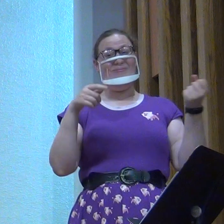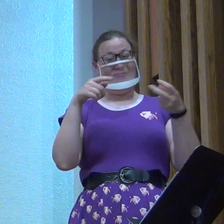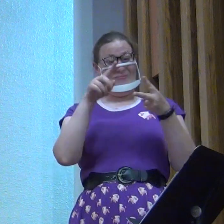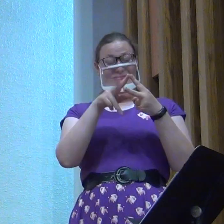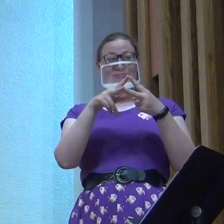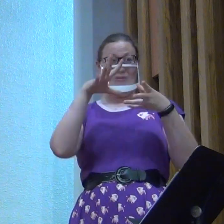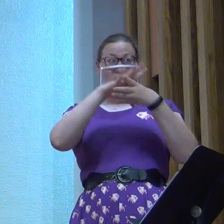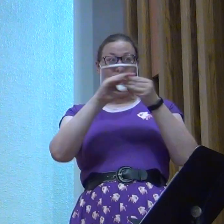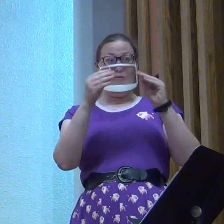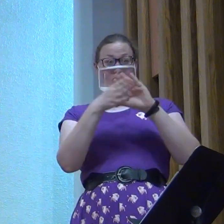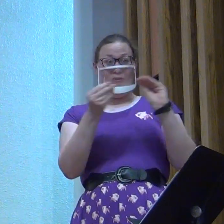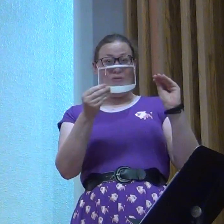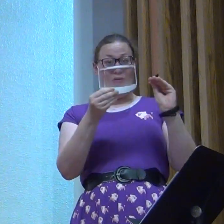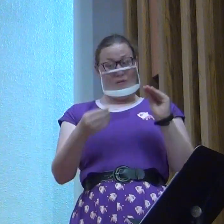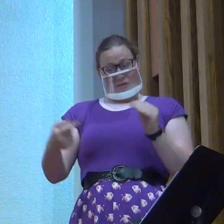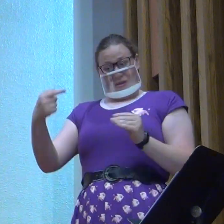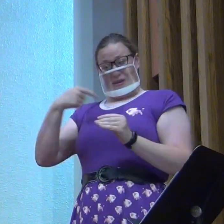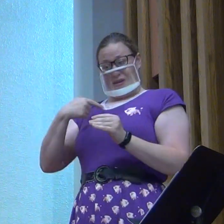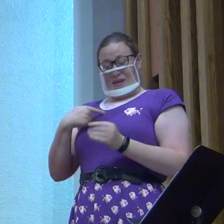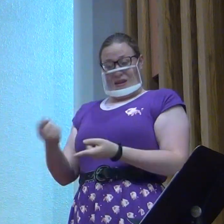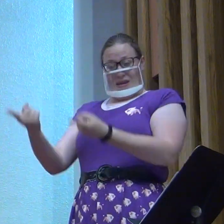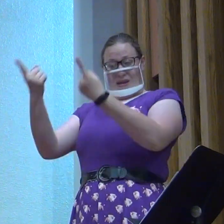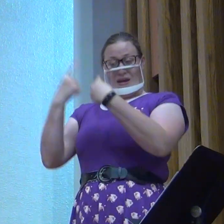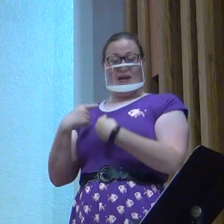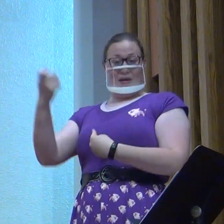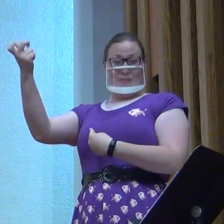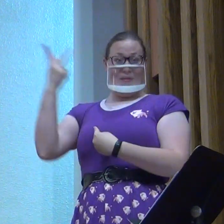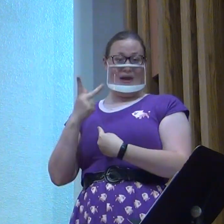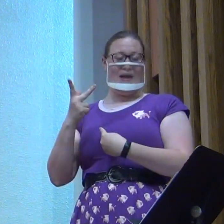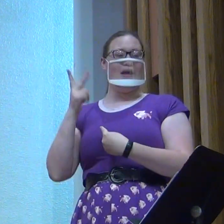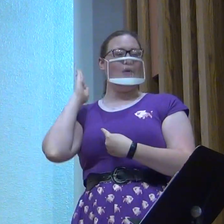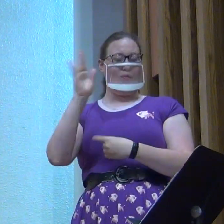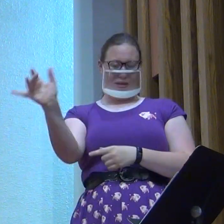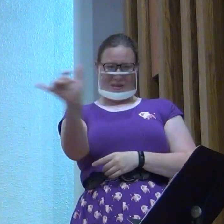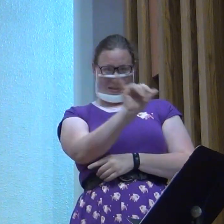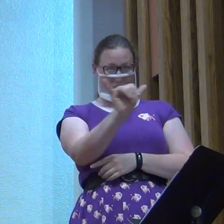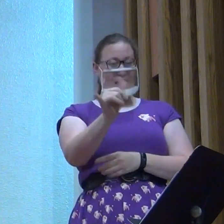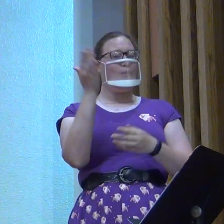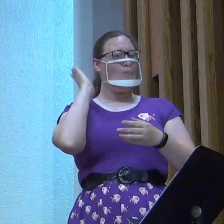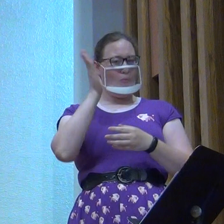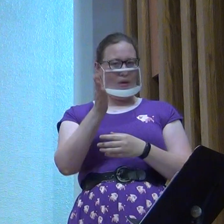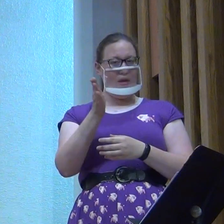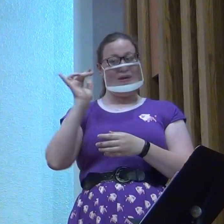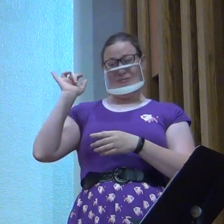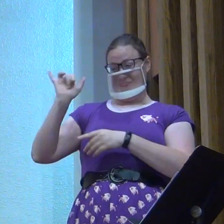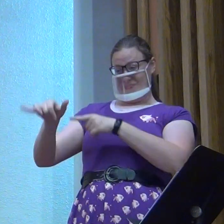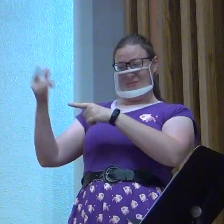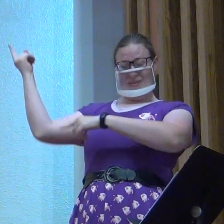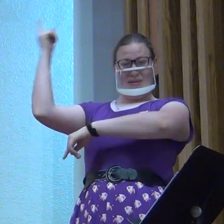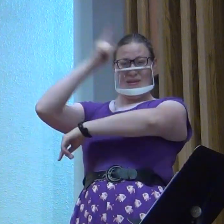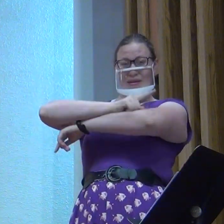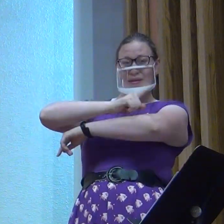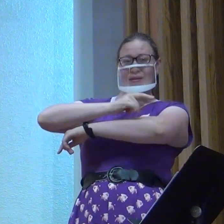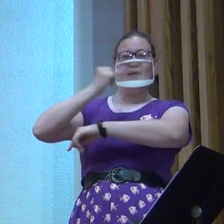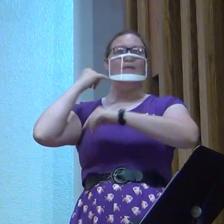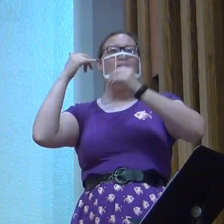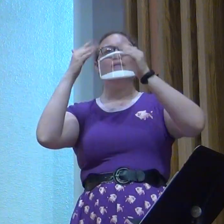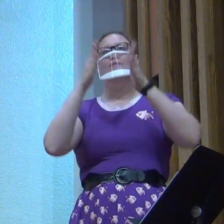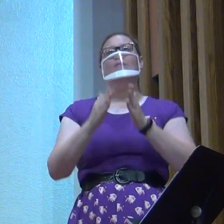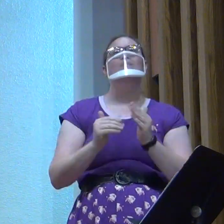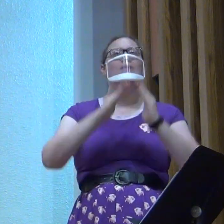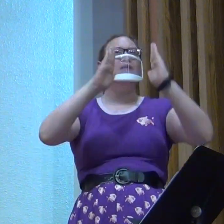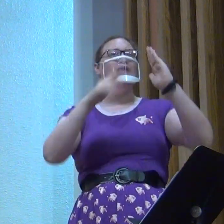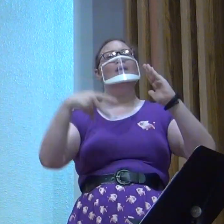this on the day when the Son of Man is revealed. On that day, no one who is on the roof of his